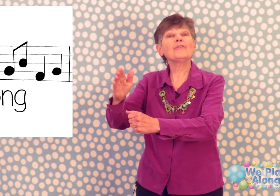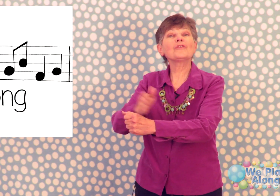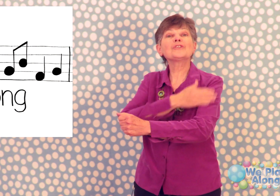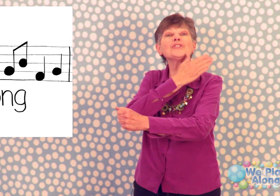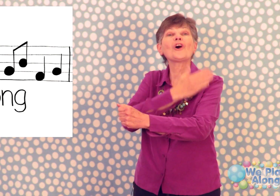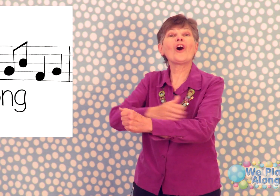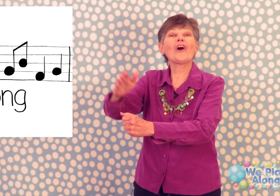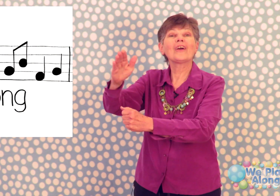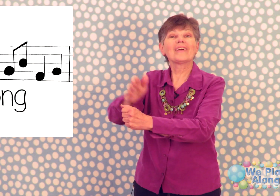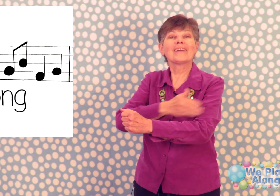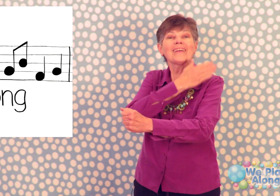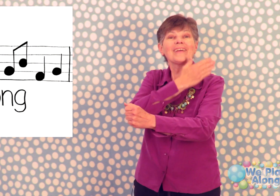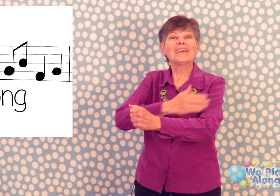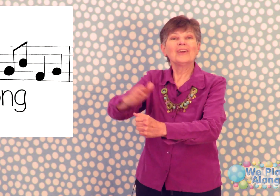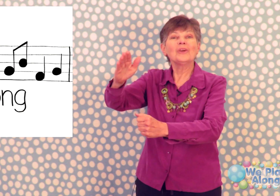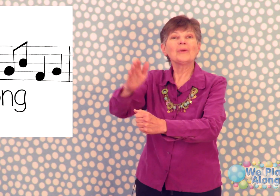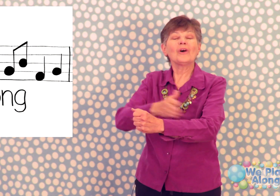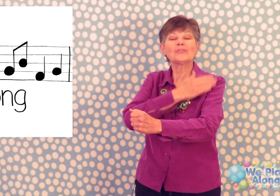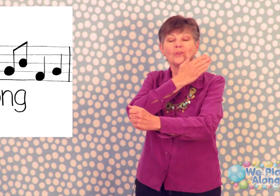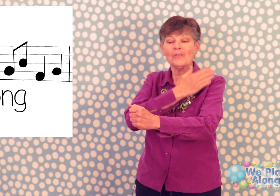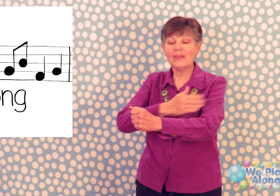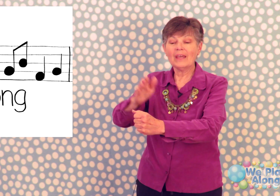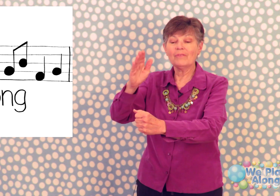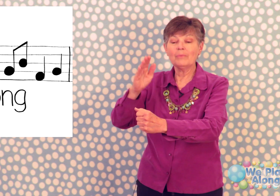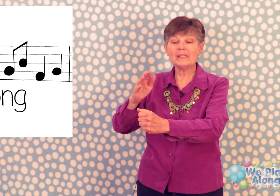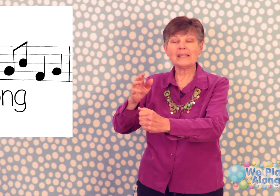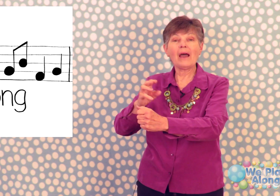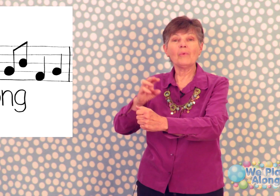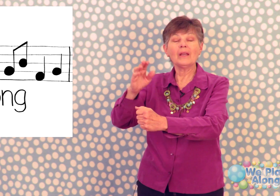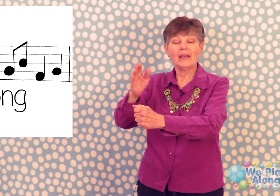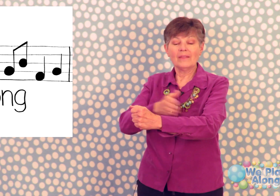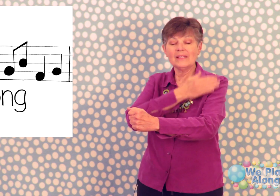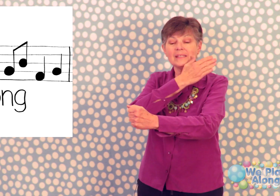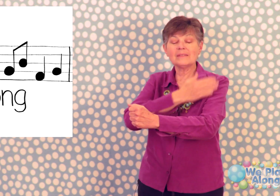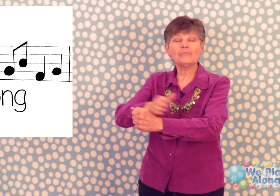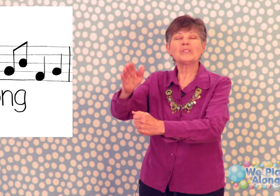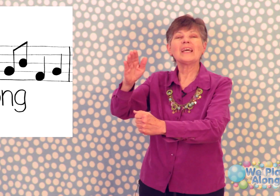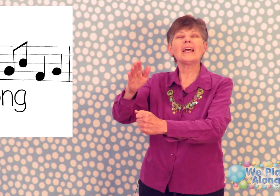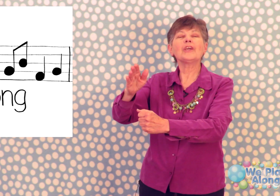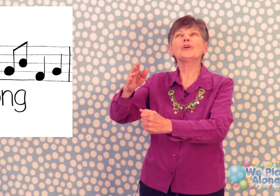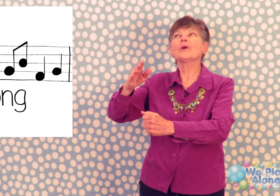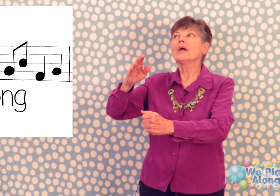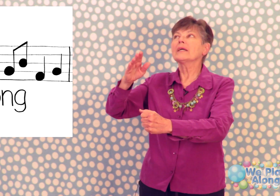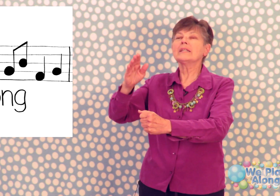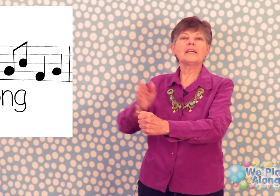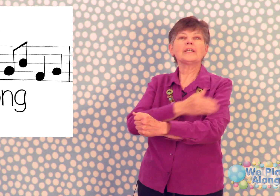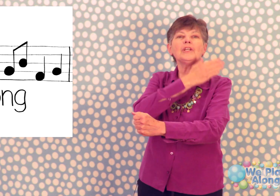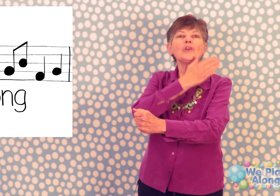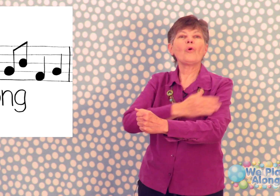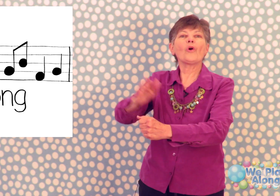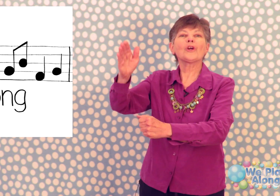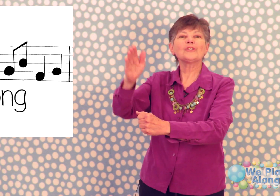for song. Here we go. So you think if you missed that one, pretend like you're conducting an